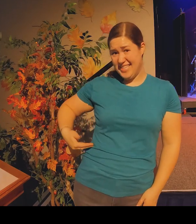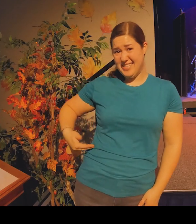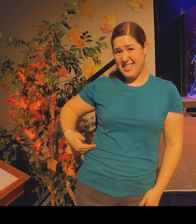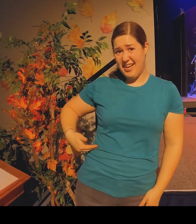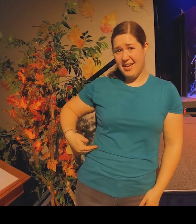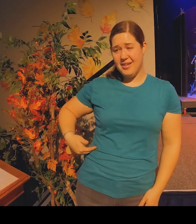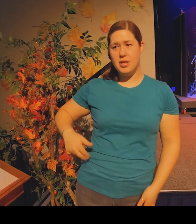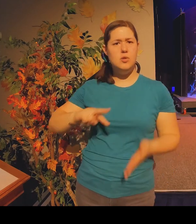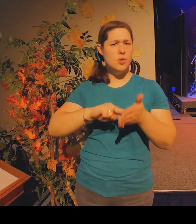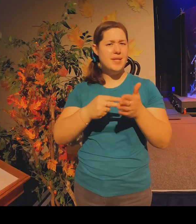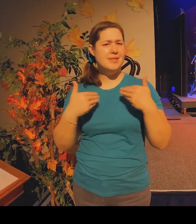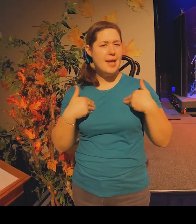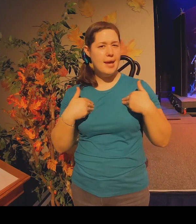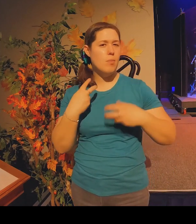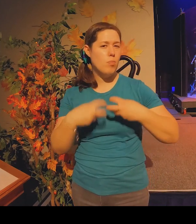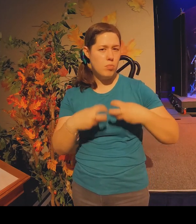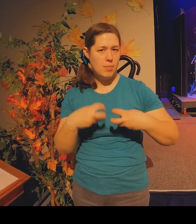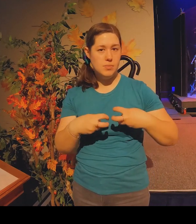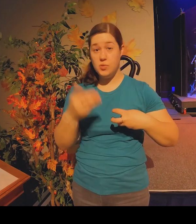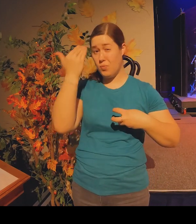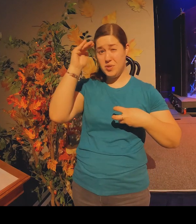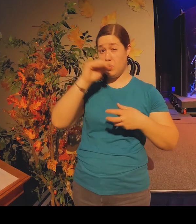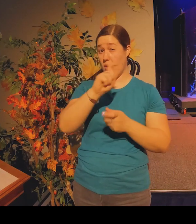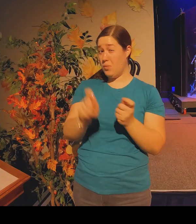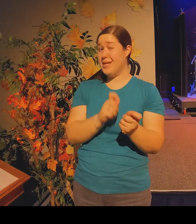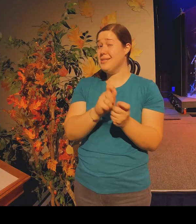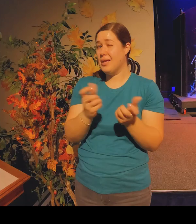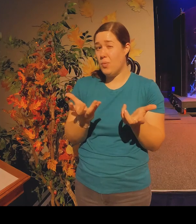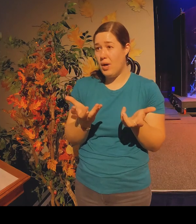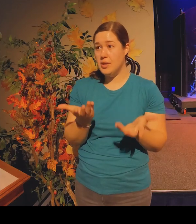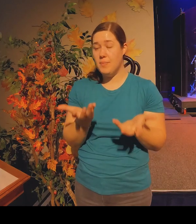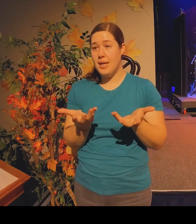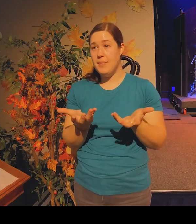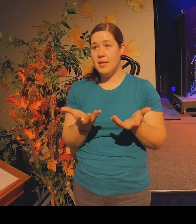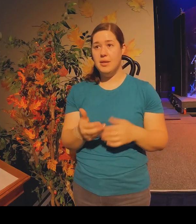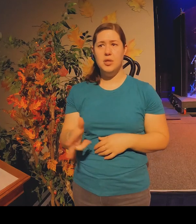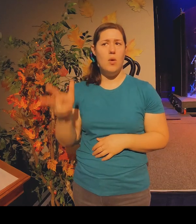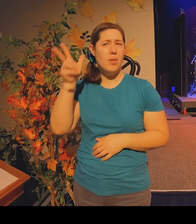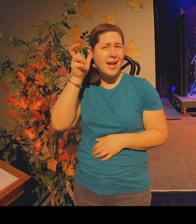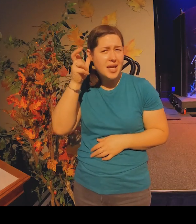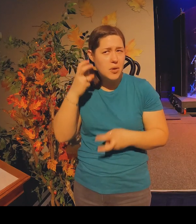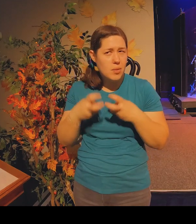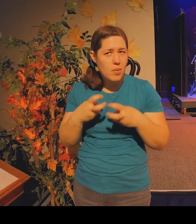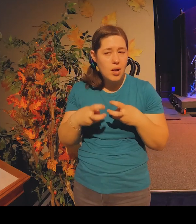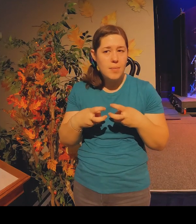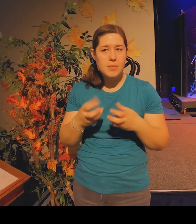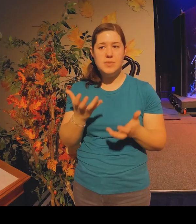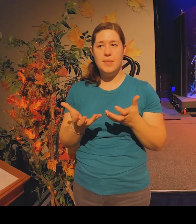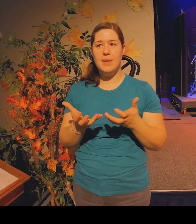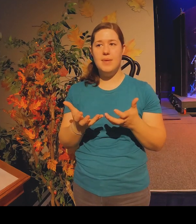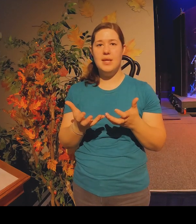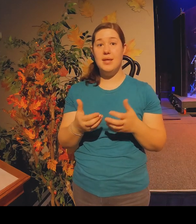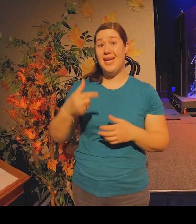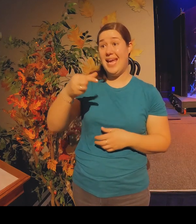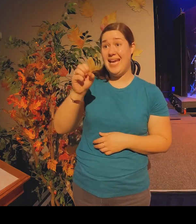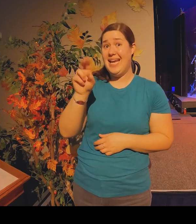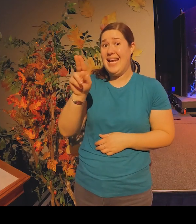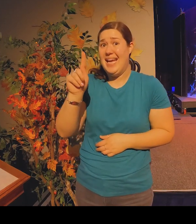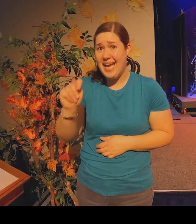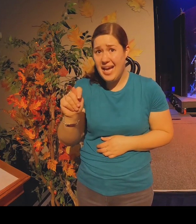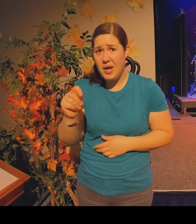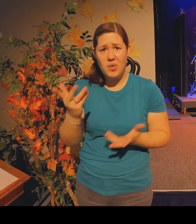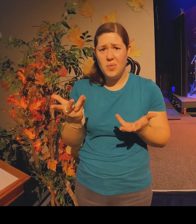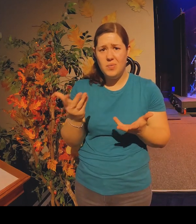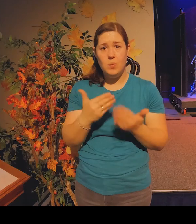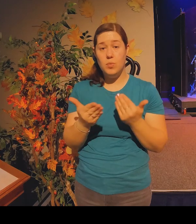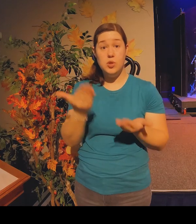But did you know that Paul prayed, and he would say this desperately, I prayed for 3 times for God